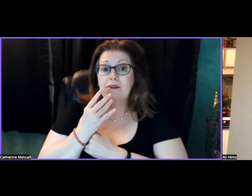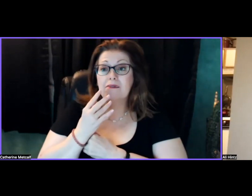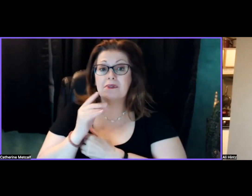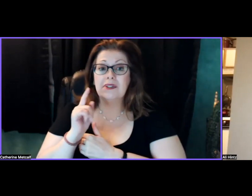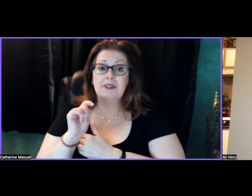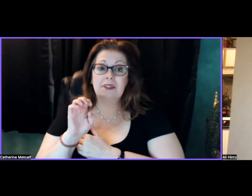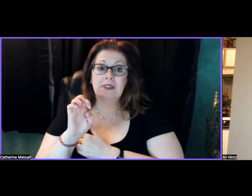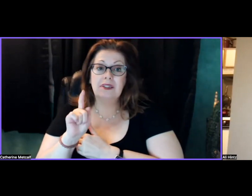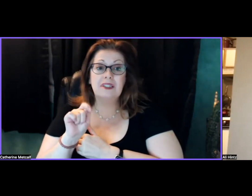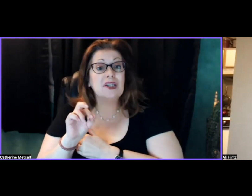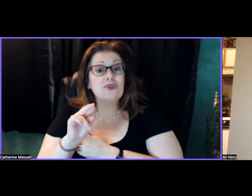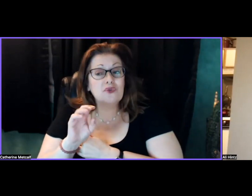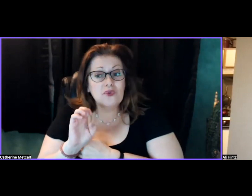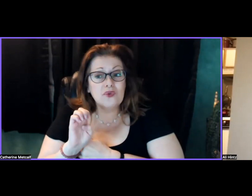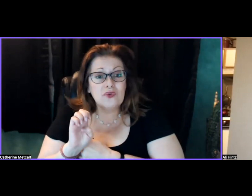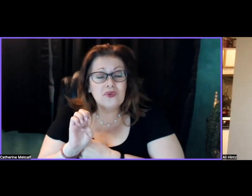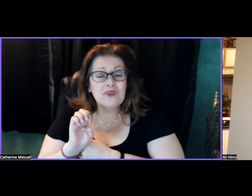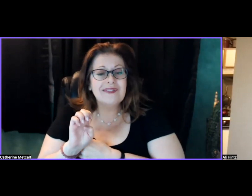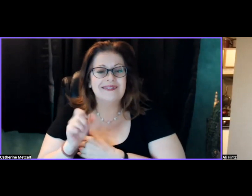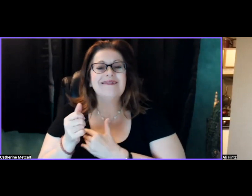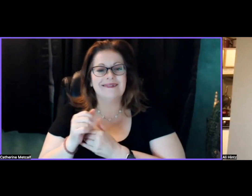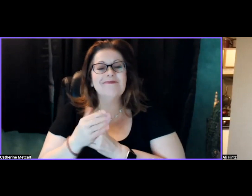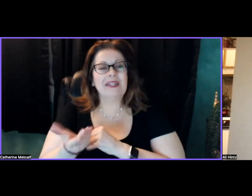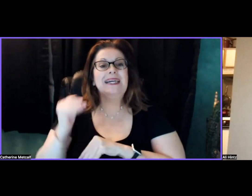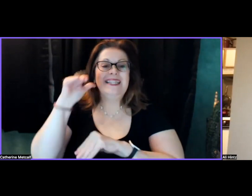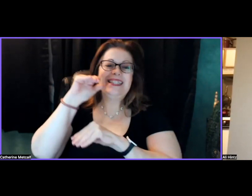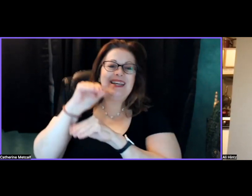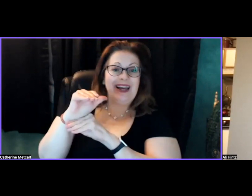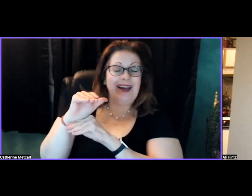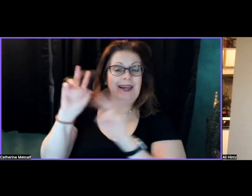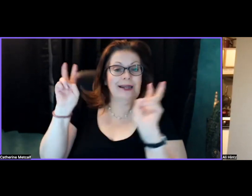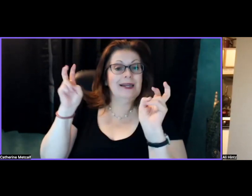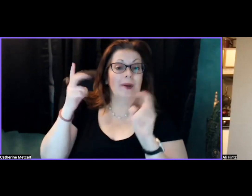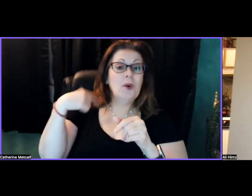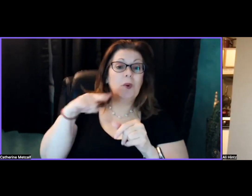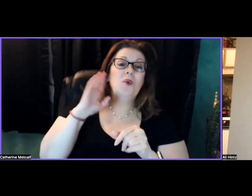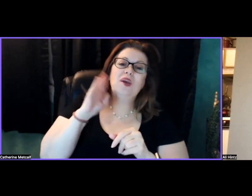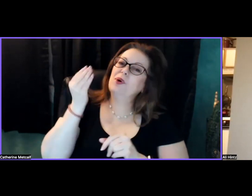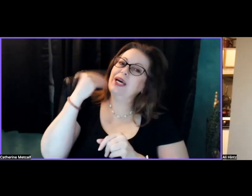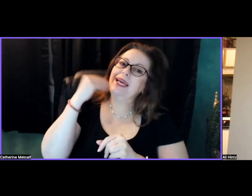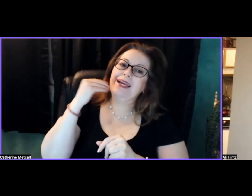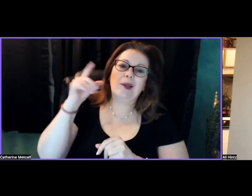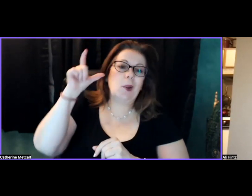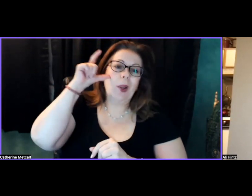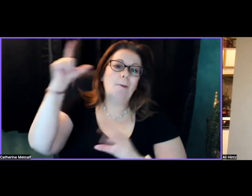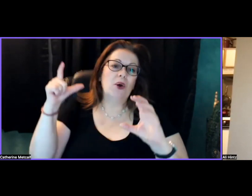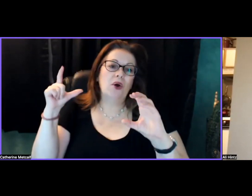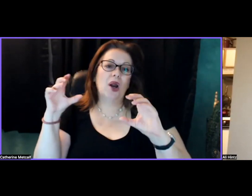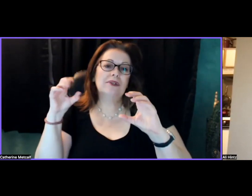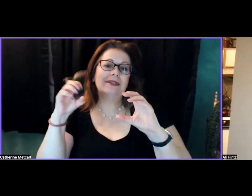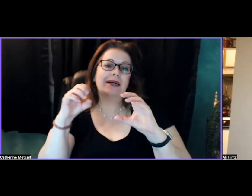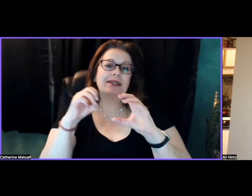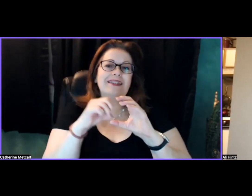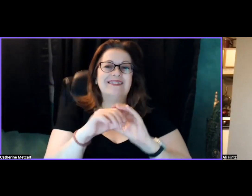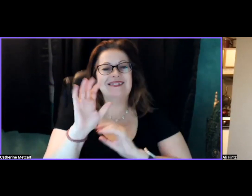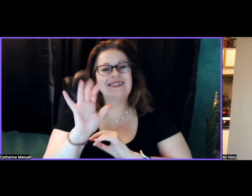yeah. As folks have also said, tonight we'll eat the moon. It's just a fantastic start to a poem that continues to